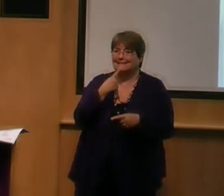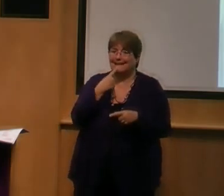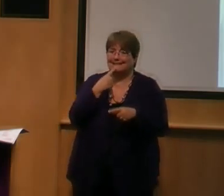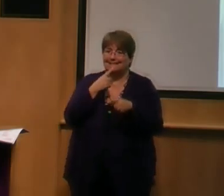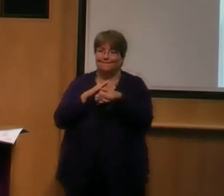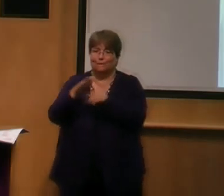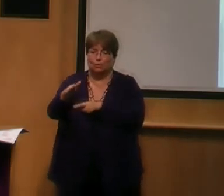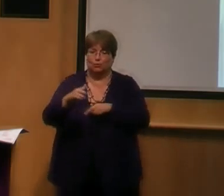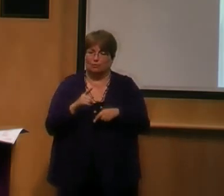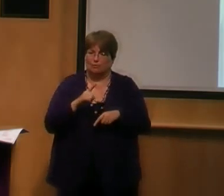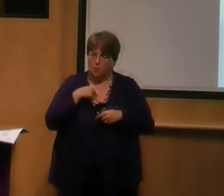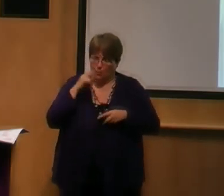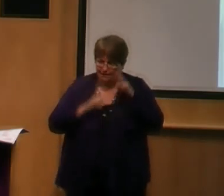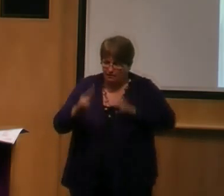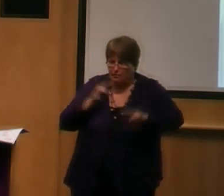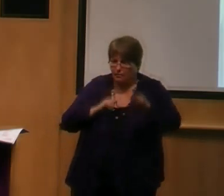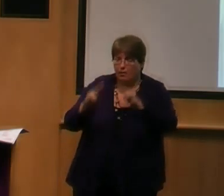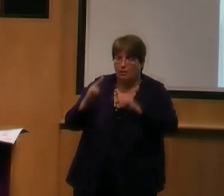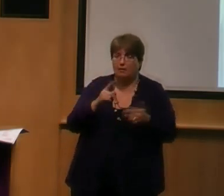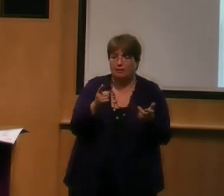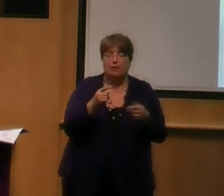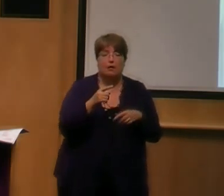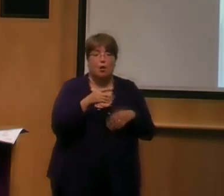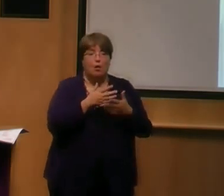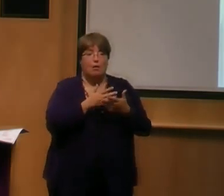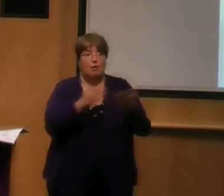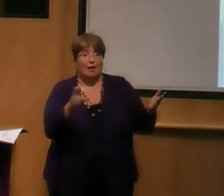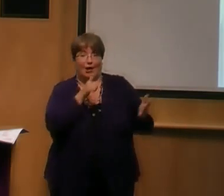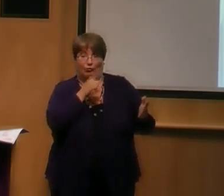university. The third event is to boost your future.